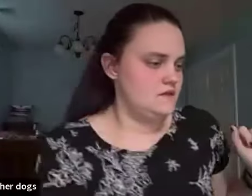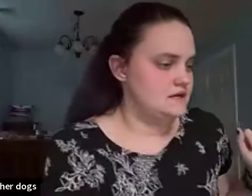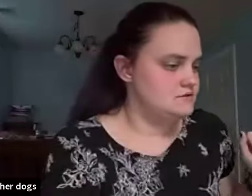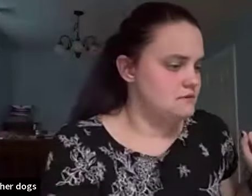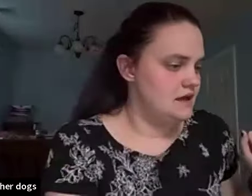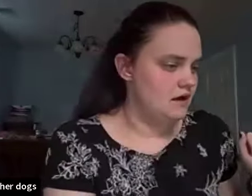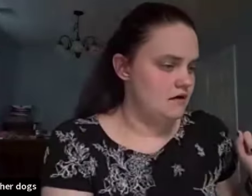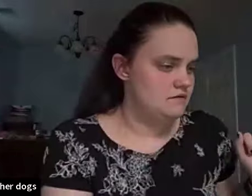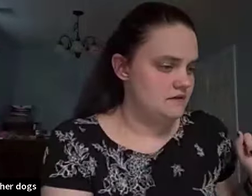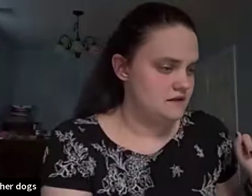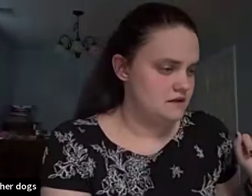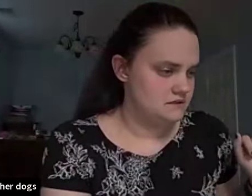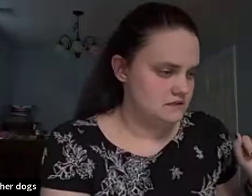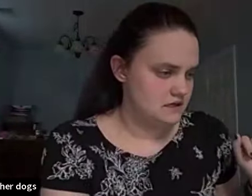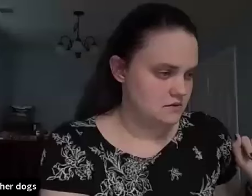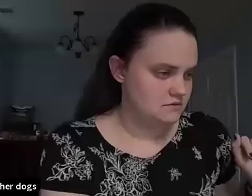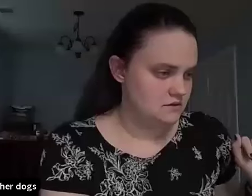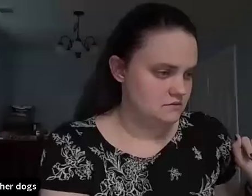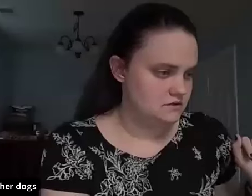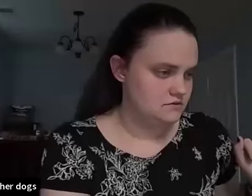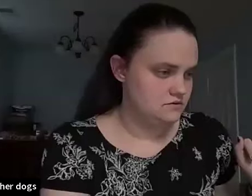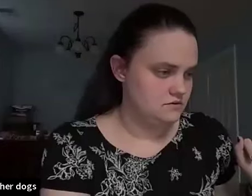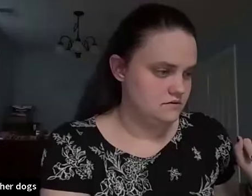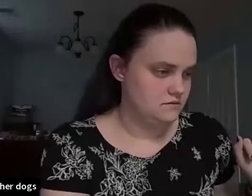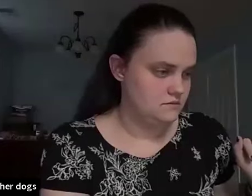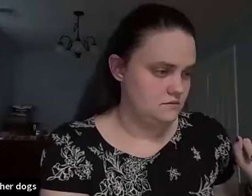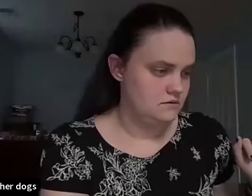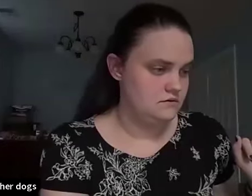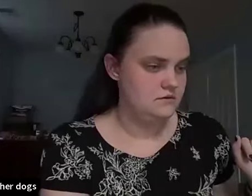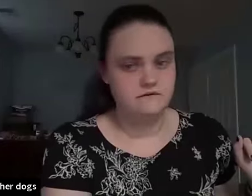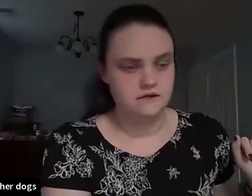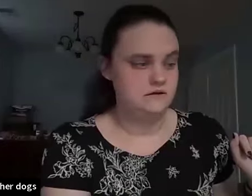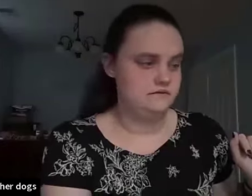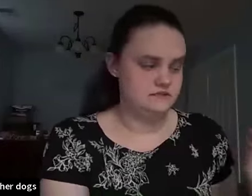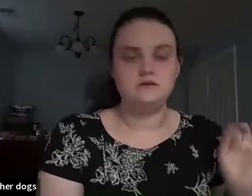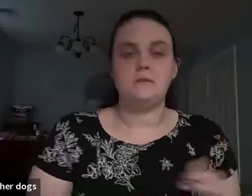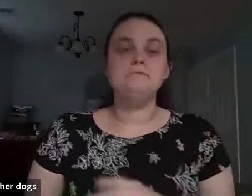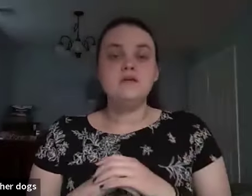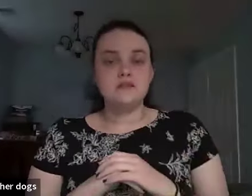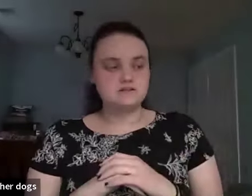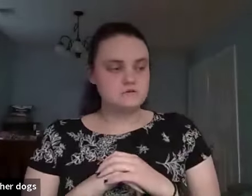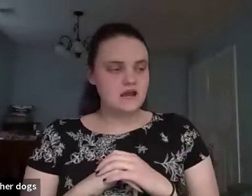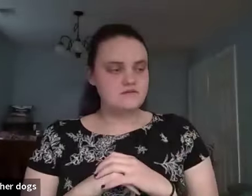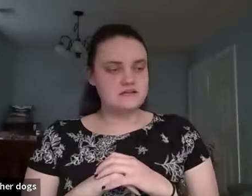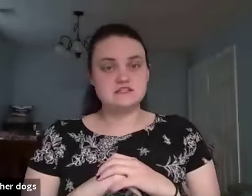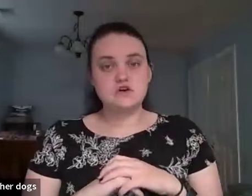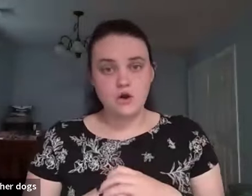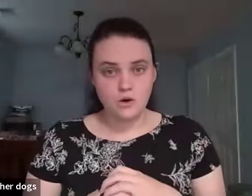The next one we have, and then let's see how many are we done? 1, 2, 3, 4, 5, 6. Okay. The next one we have is